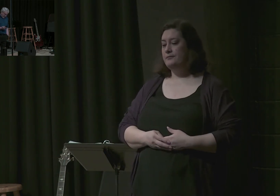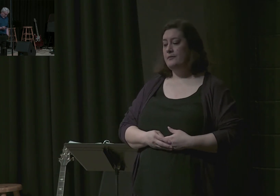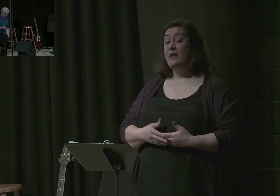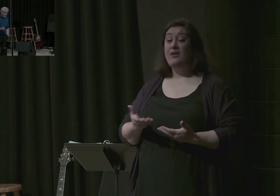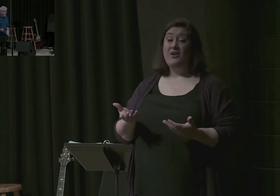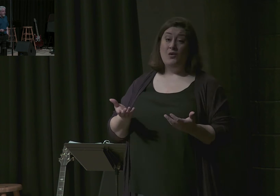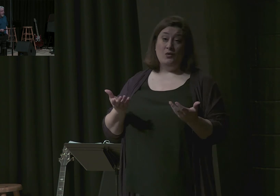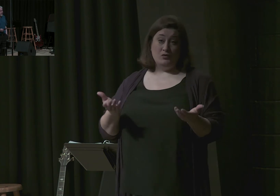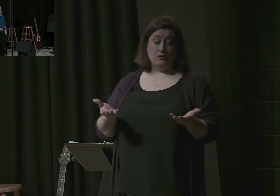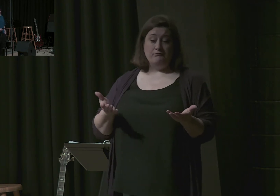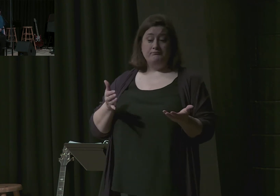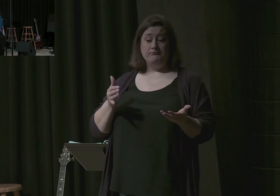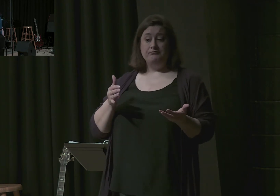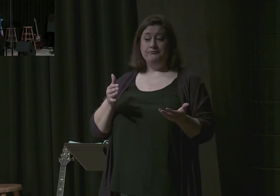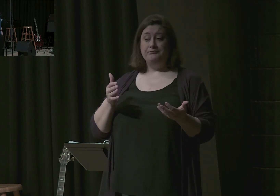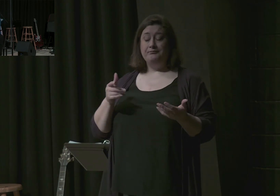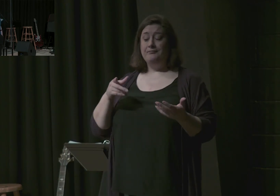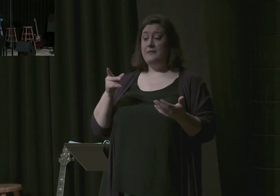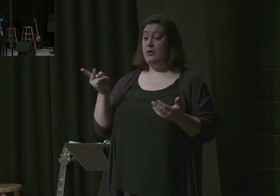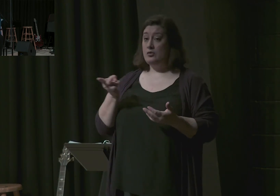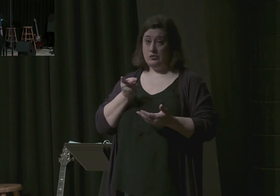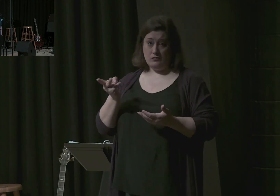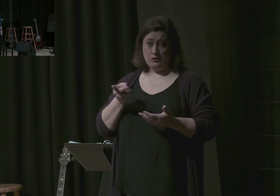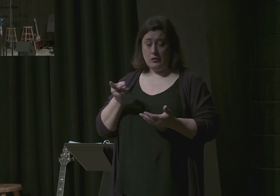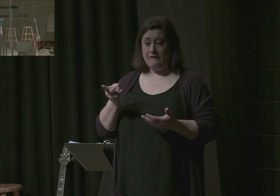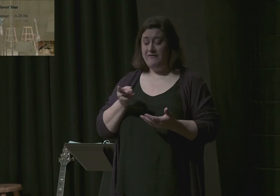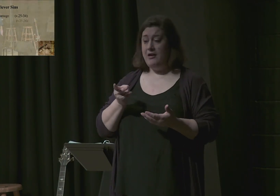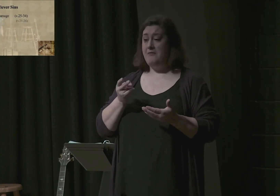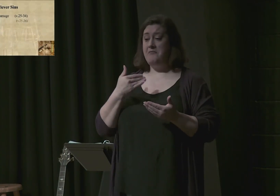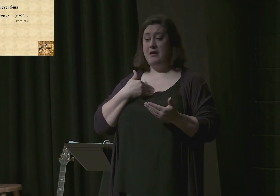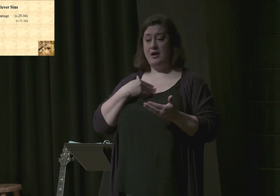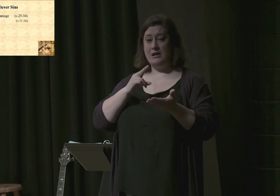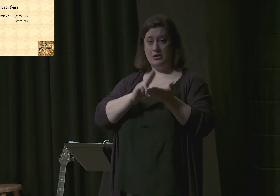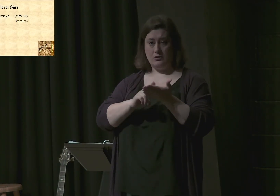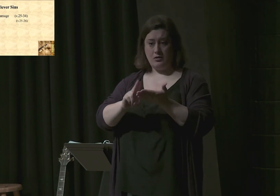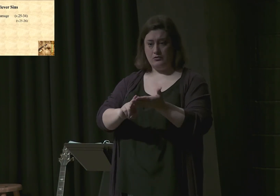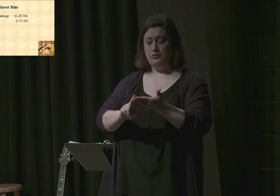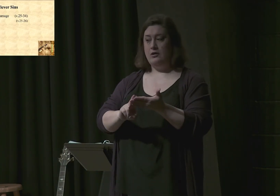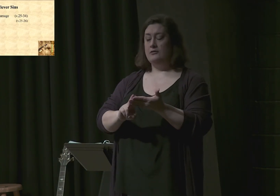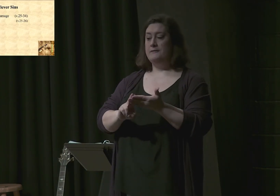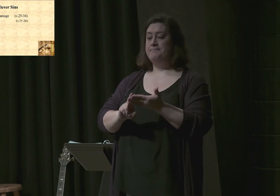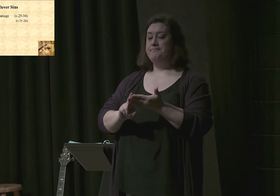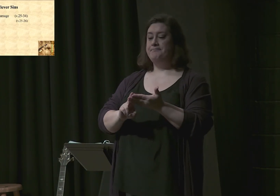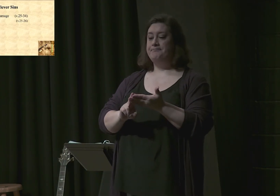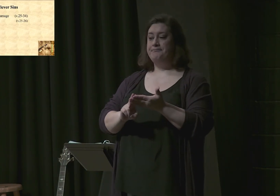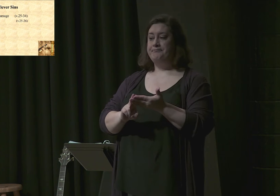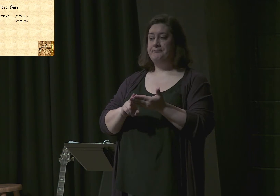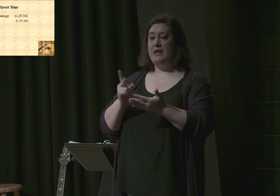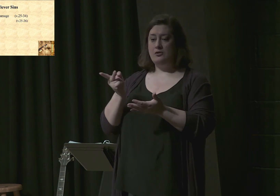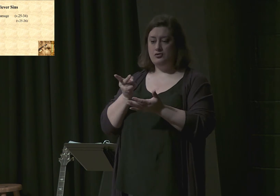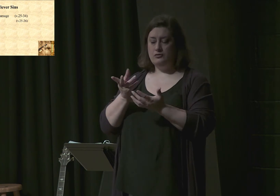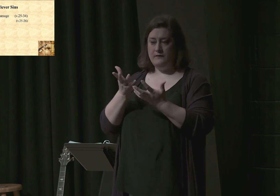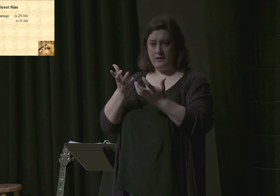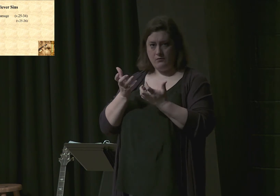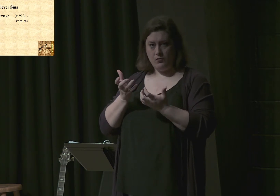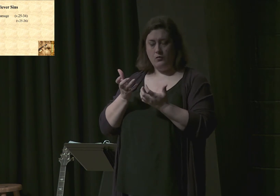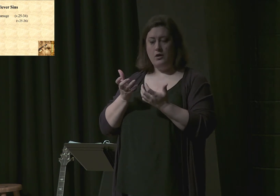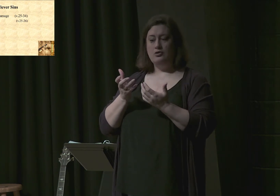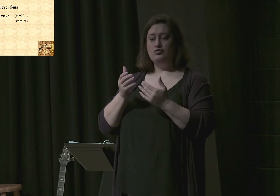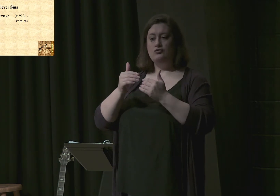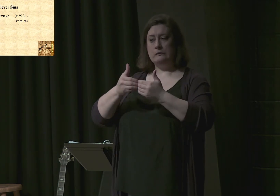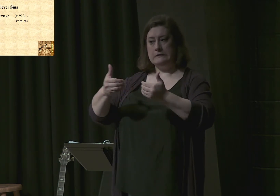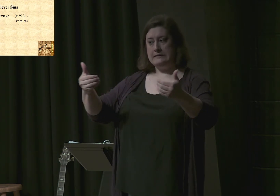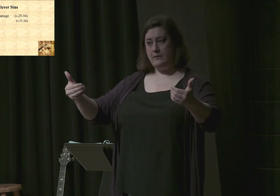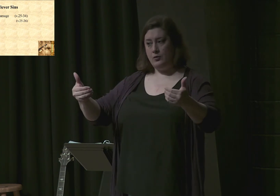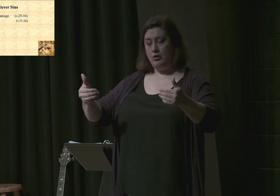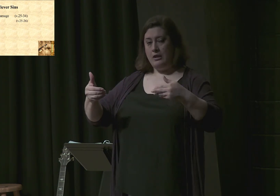Now, notice that the contract has been fulfilled. Jacob is seeking to leave and part from Laban amicably.